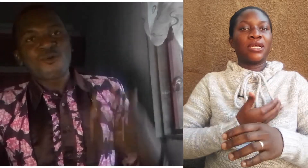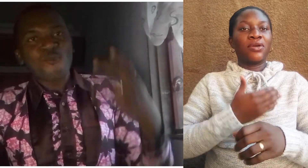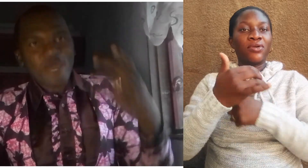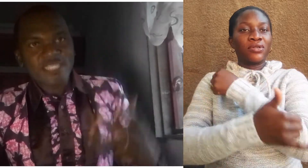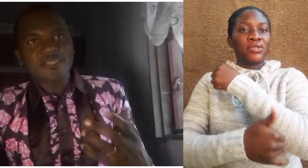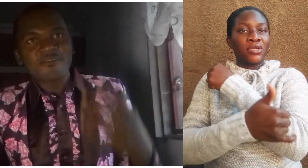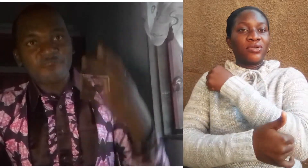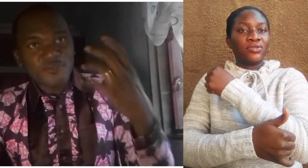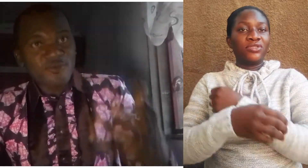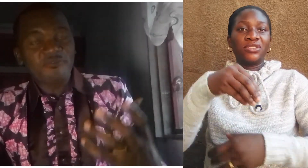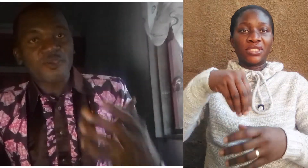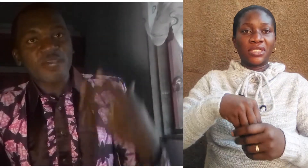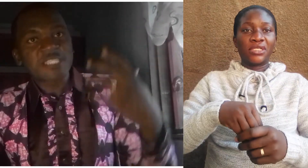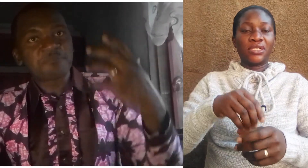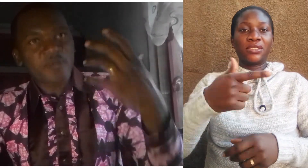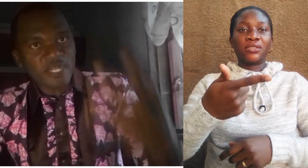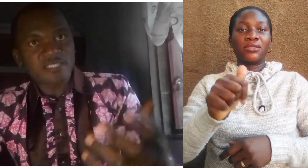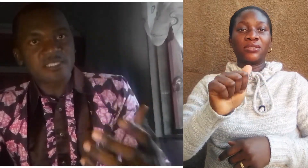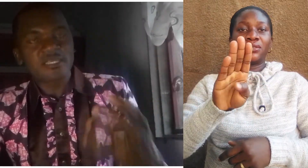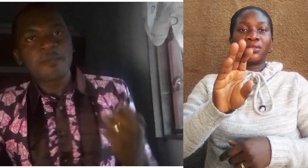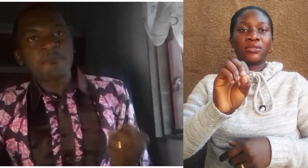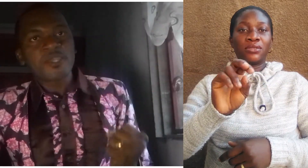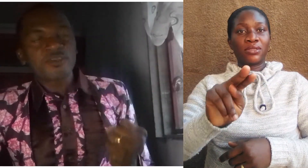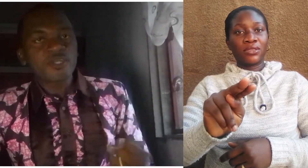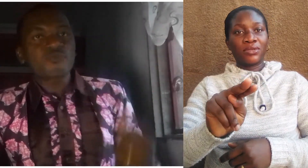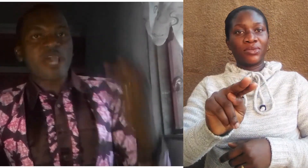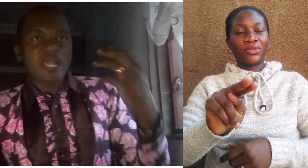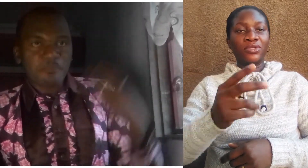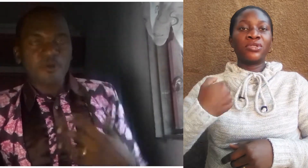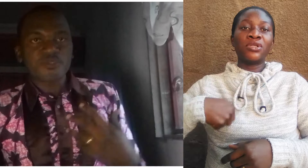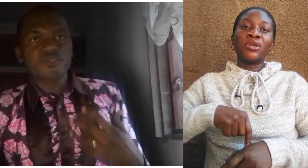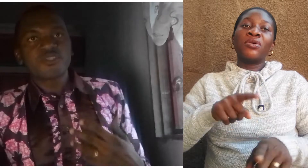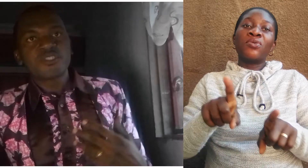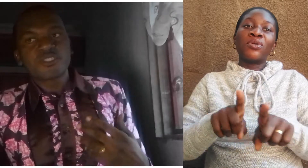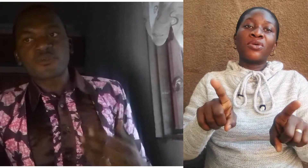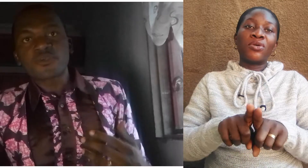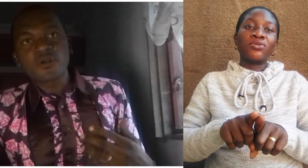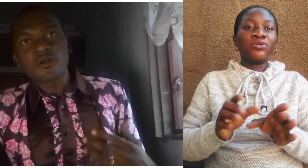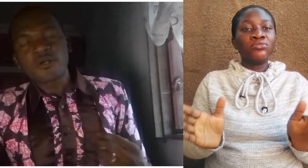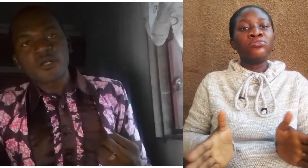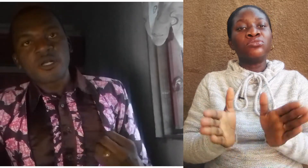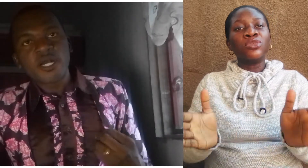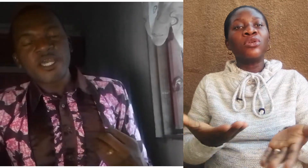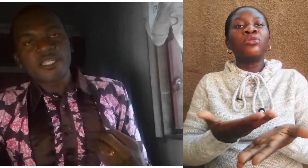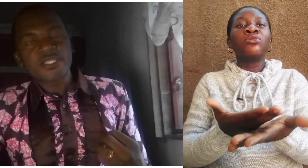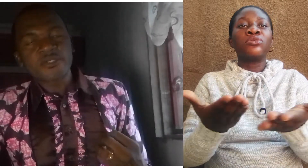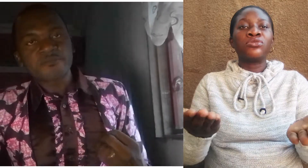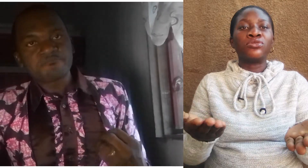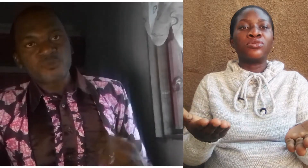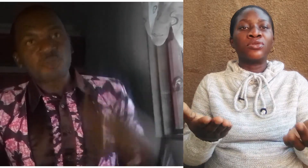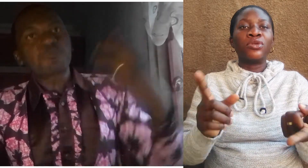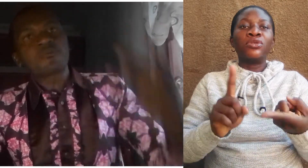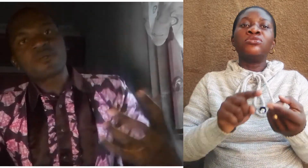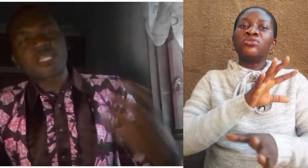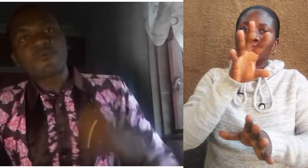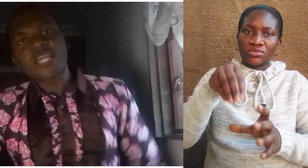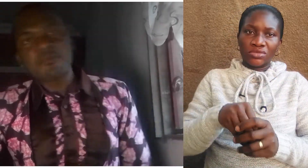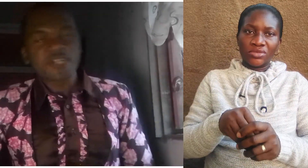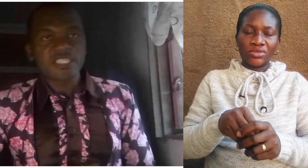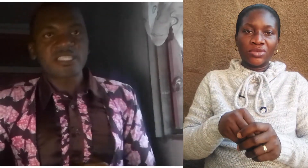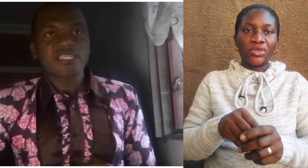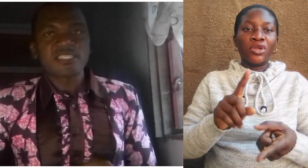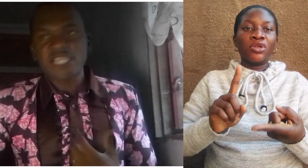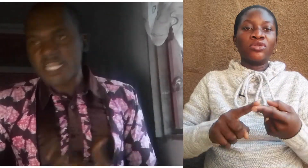also wait for your experience in order to help us to go and to promote